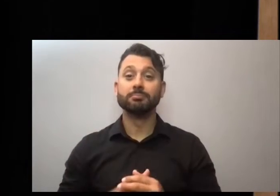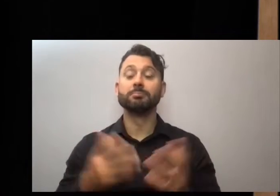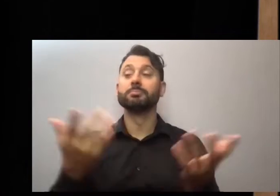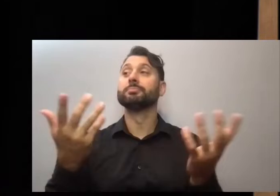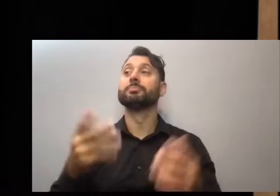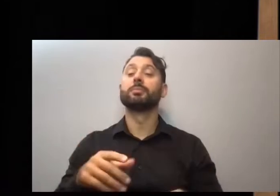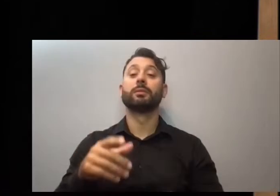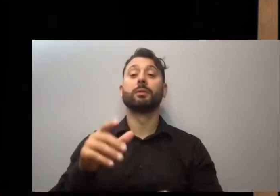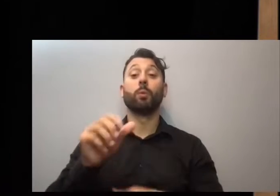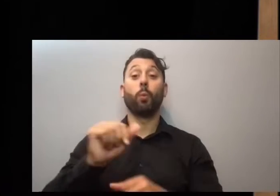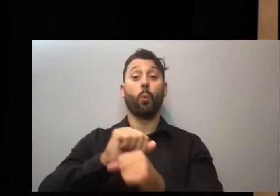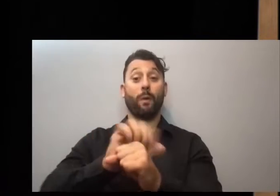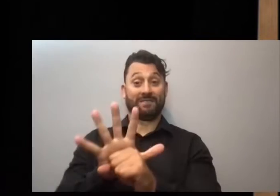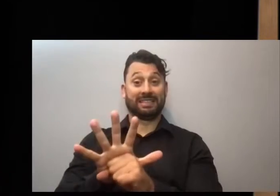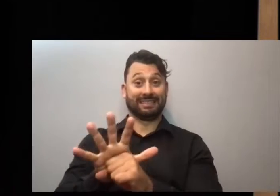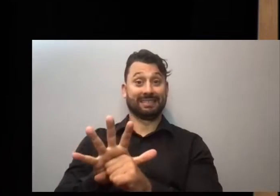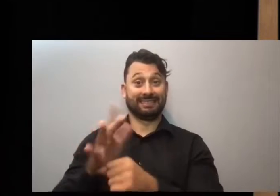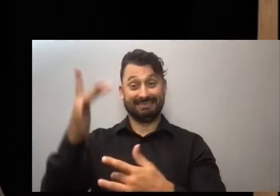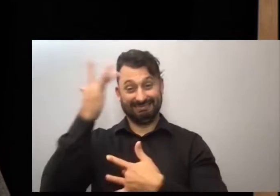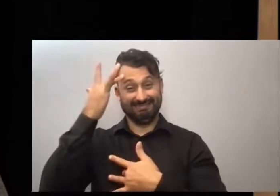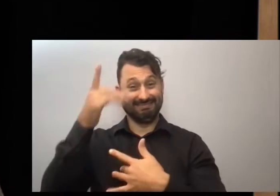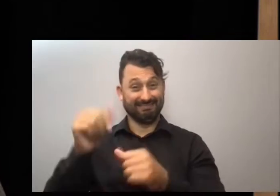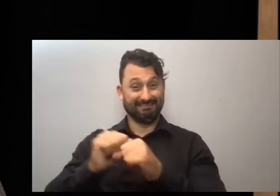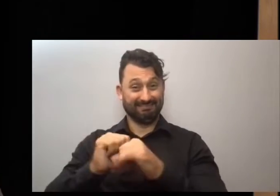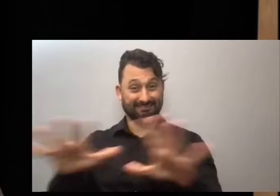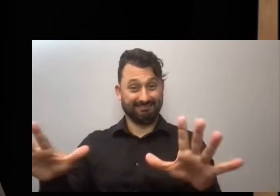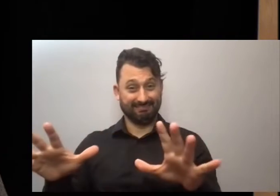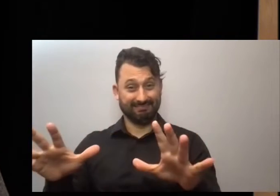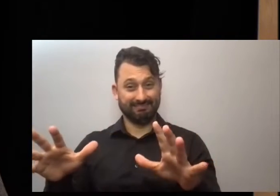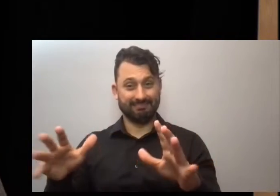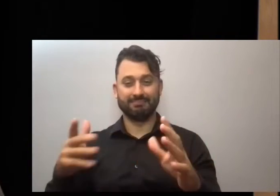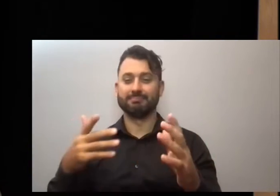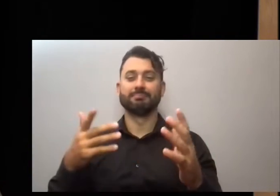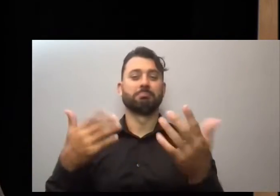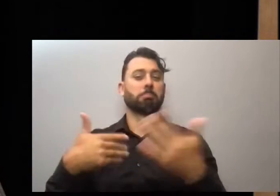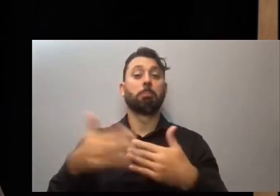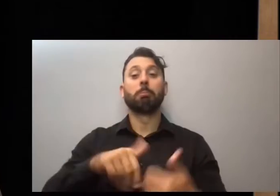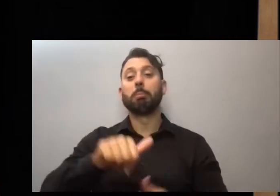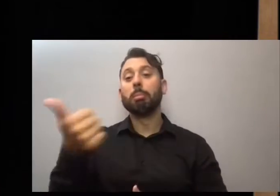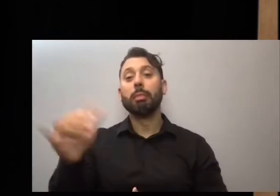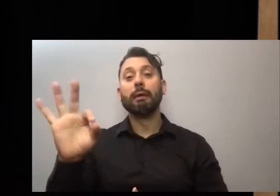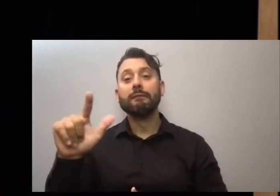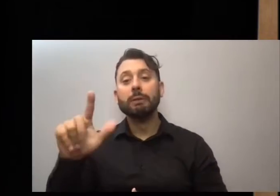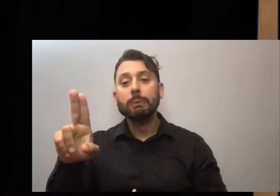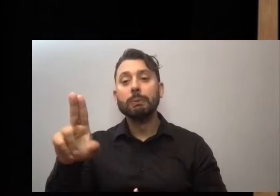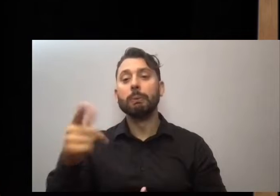hands helps you make sure that you don't get sick from any of the communicable diseases,